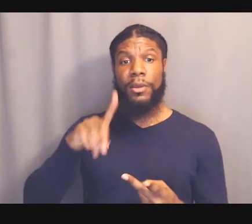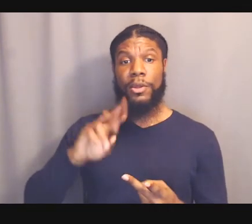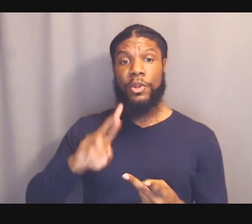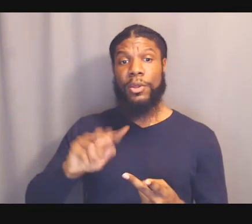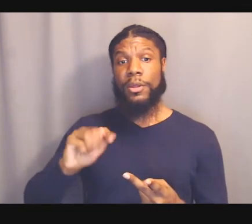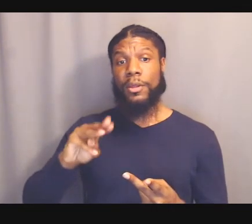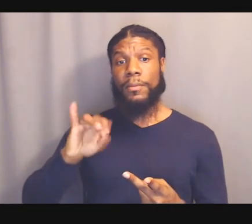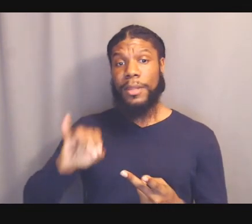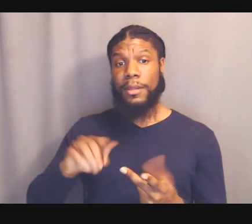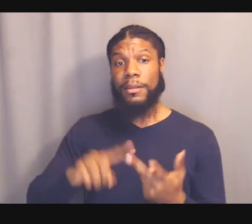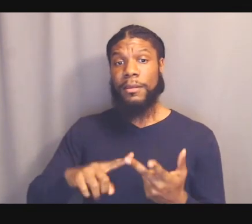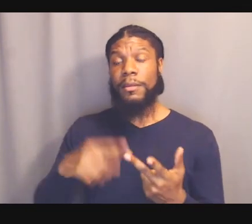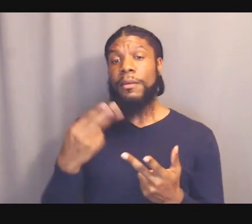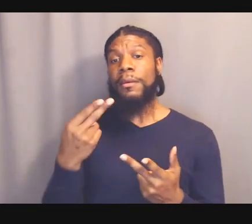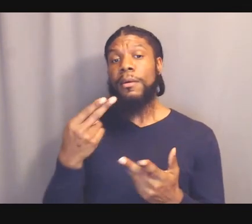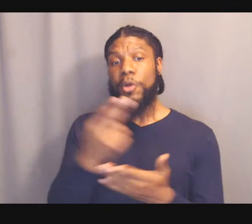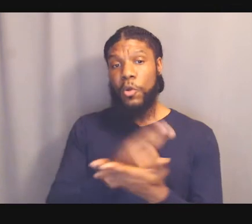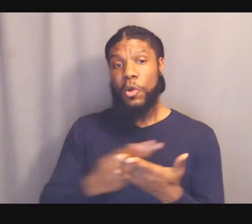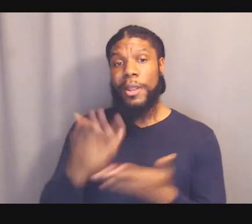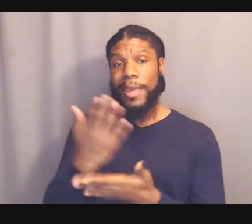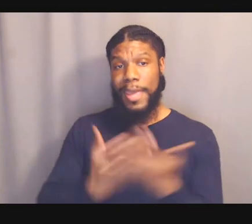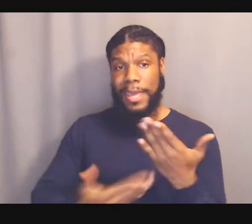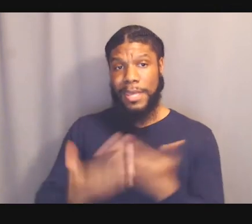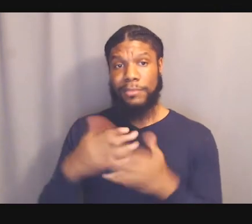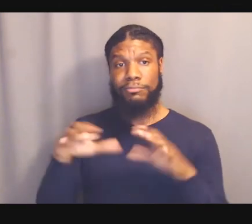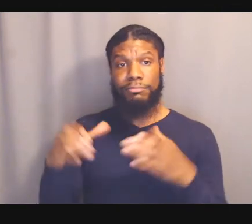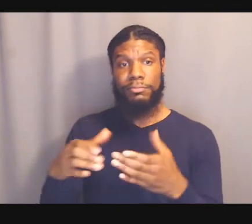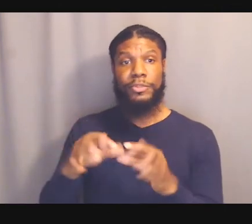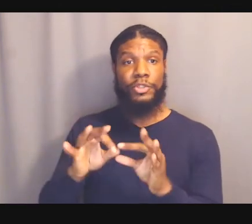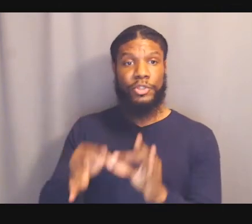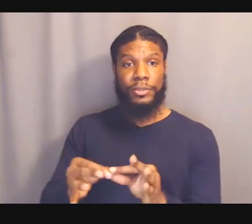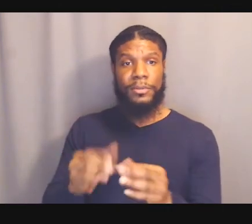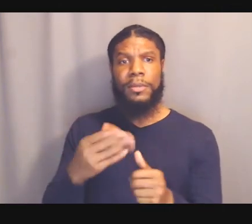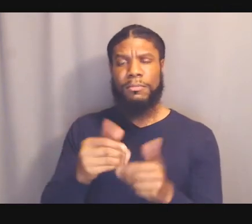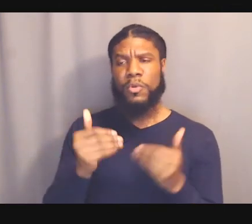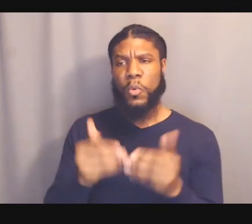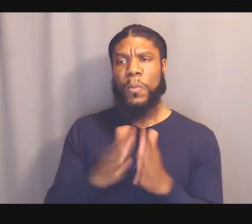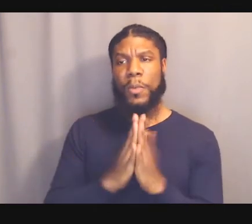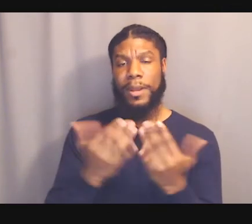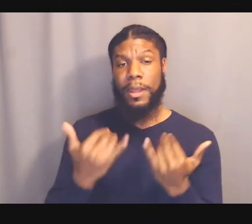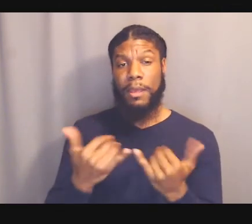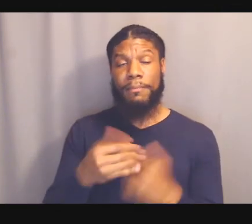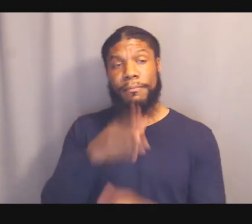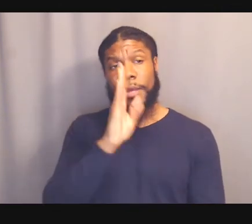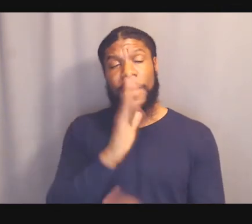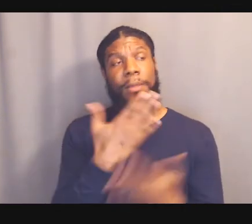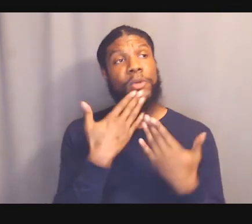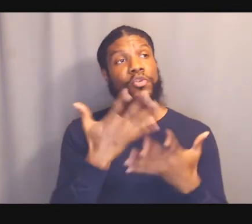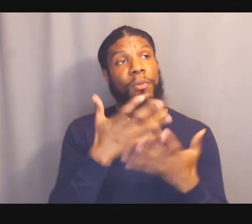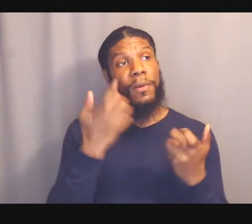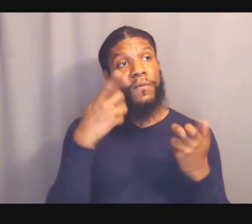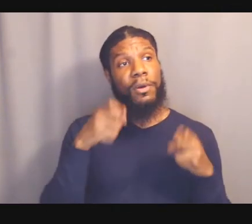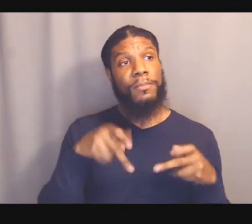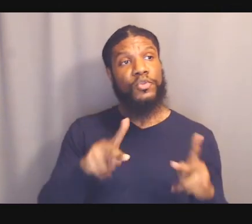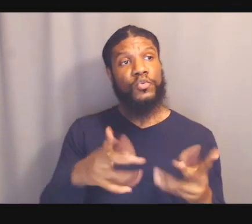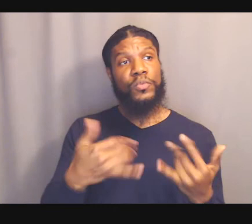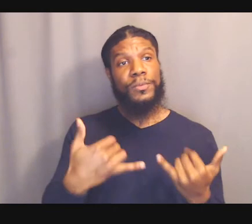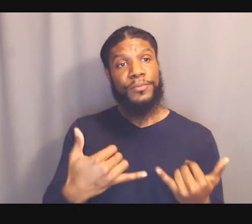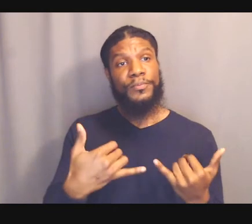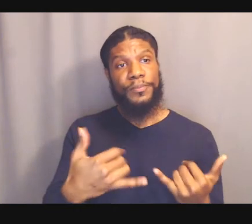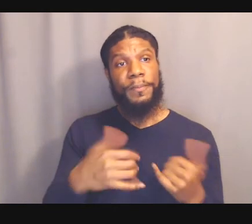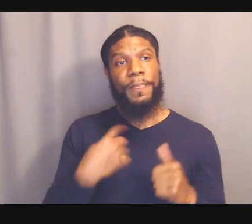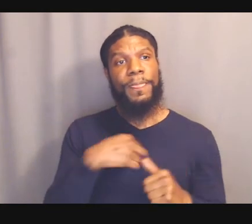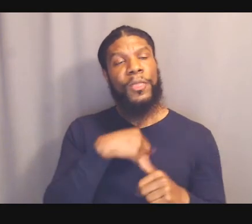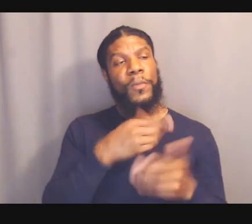you, Holy Hands. And let's pray. God, we thank you for this opportunity. God, we thank